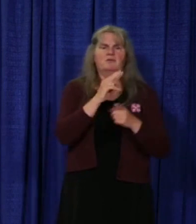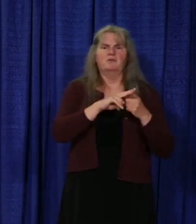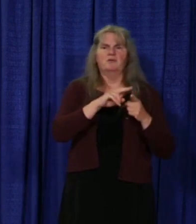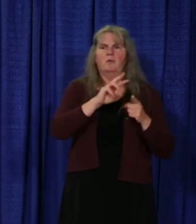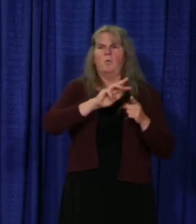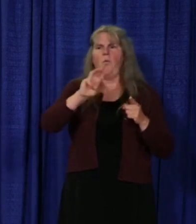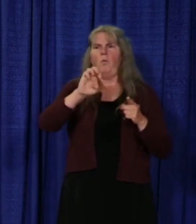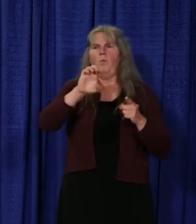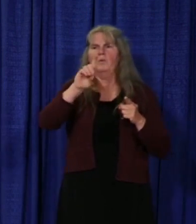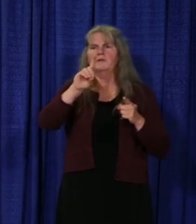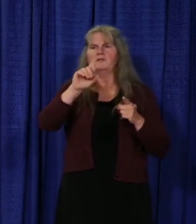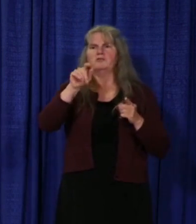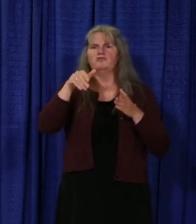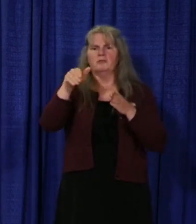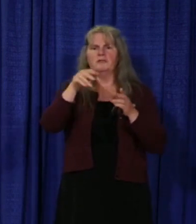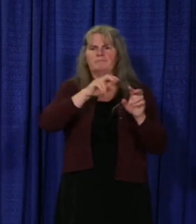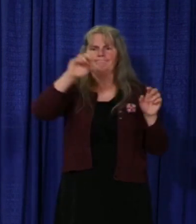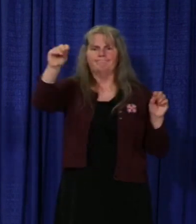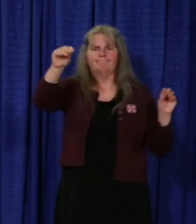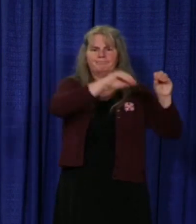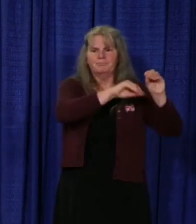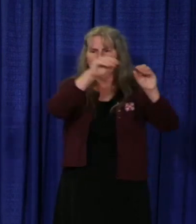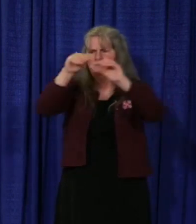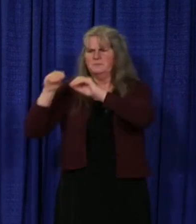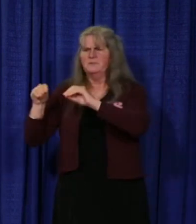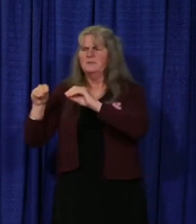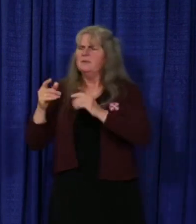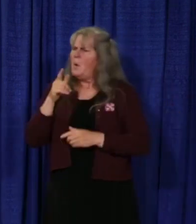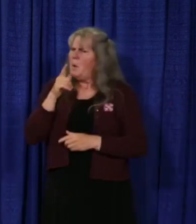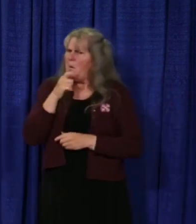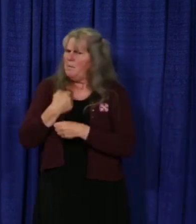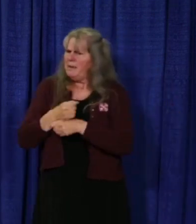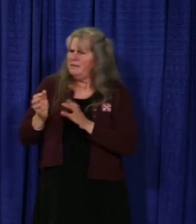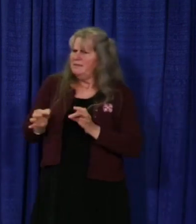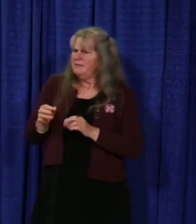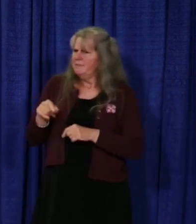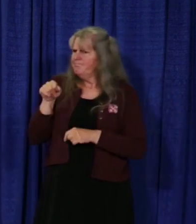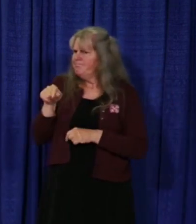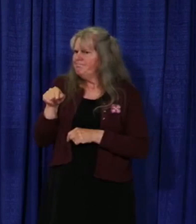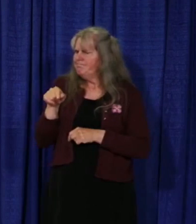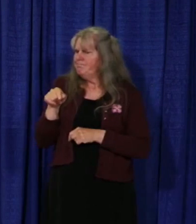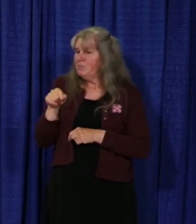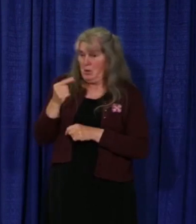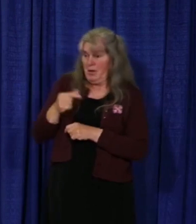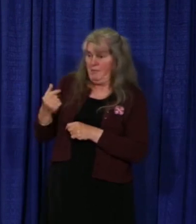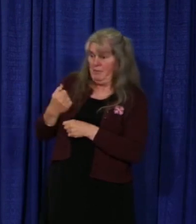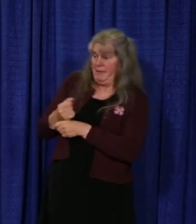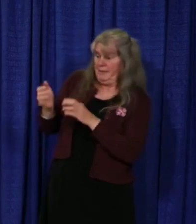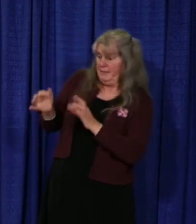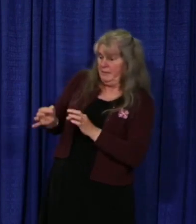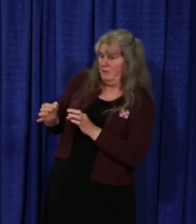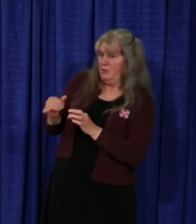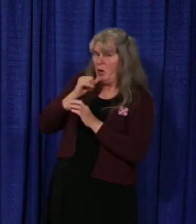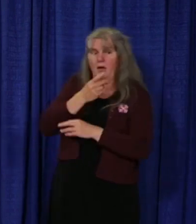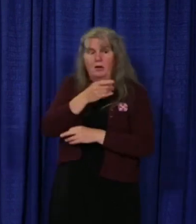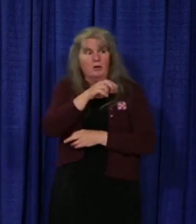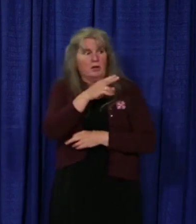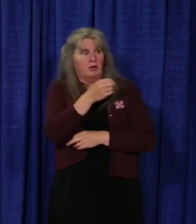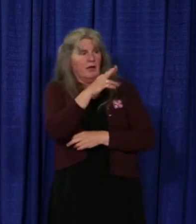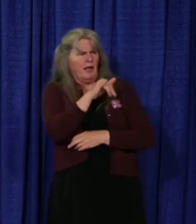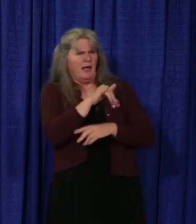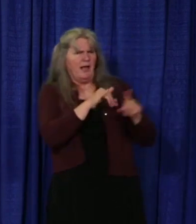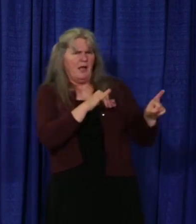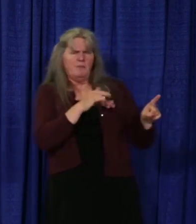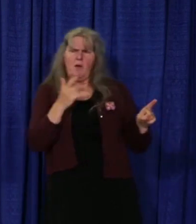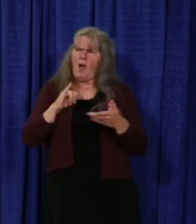Street. Just wondering who made that decision, and if it was a government decision and not from Dr. Hanley, why did you